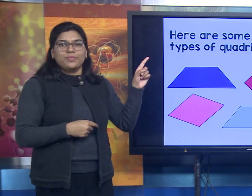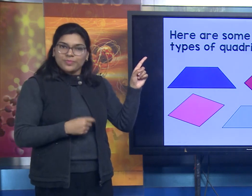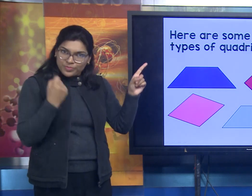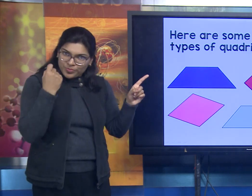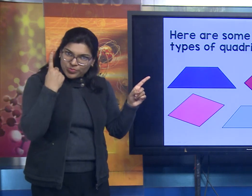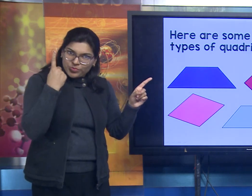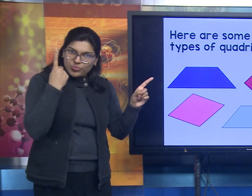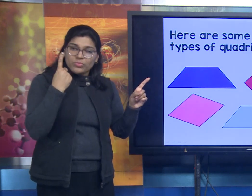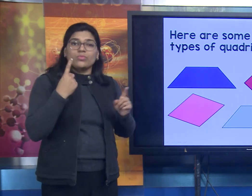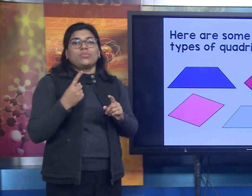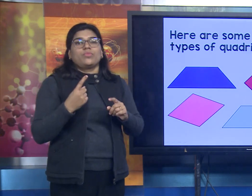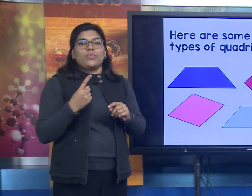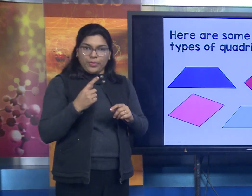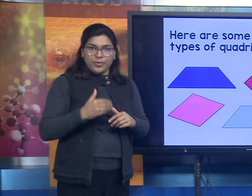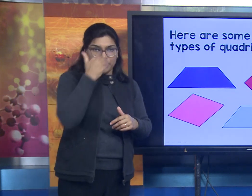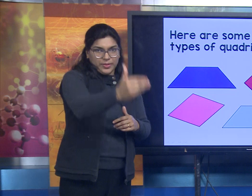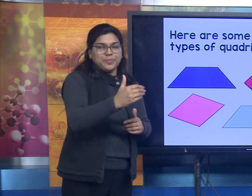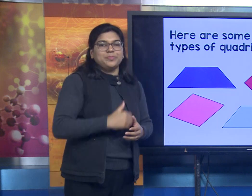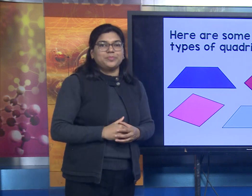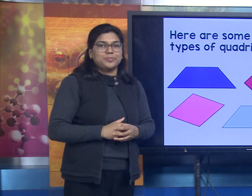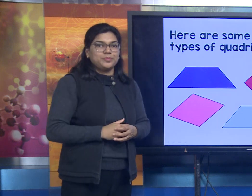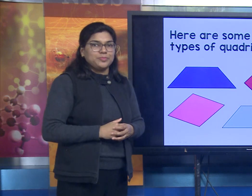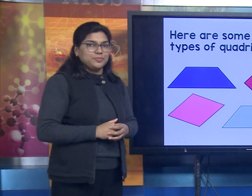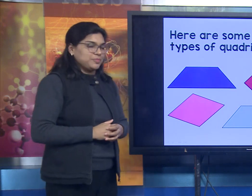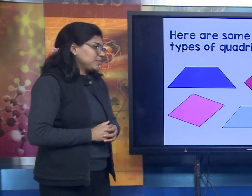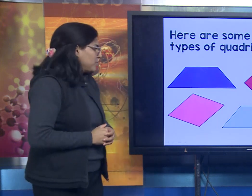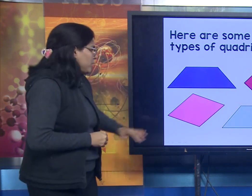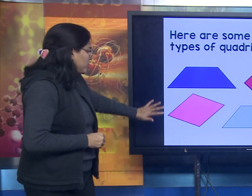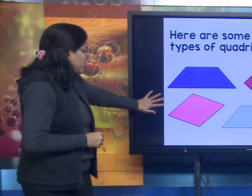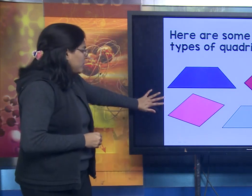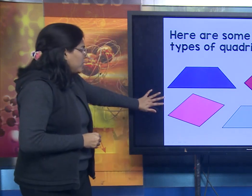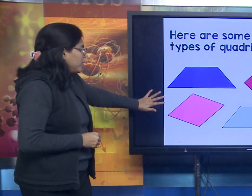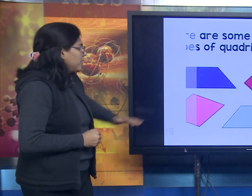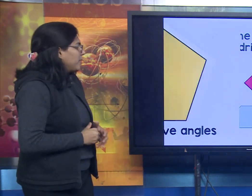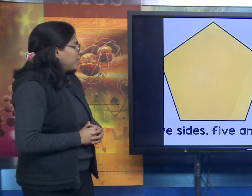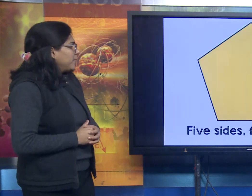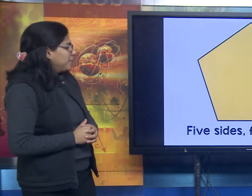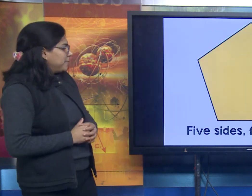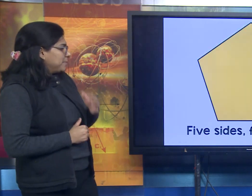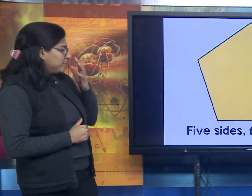sides are four. So that is why they are known as quadrilateral. Let us move further.